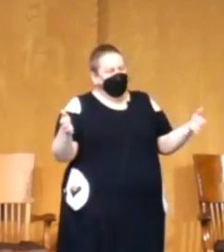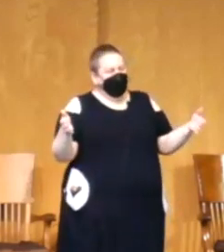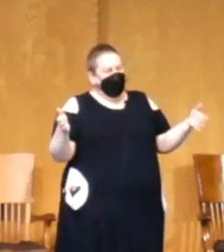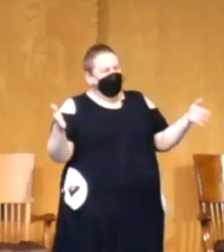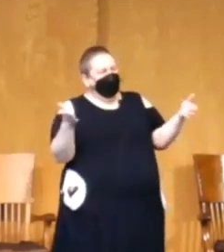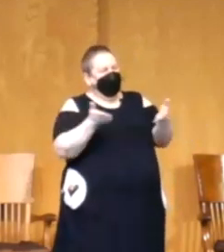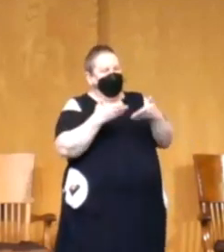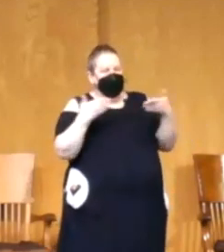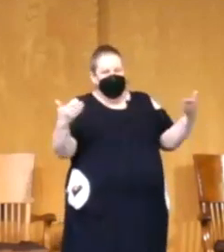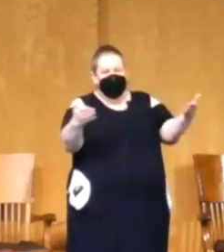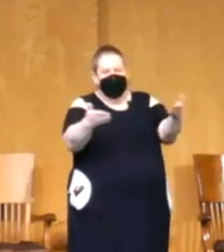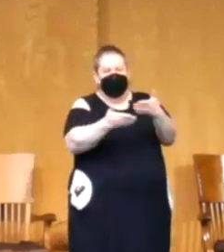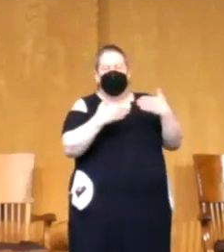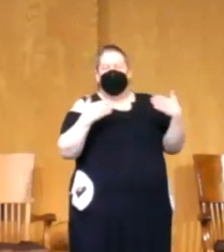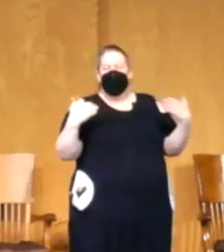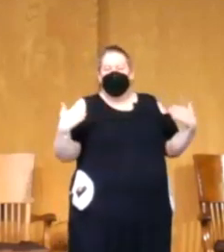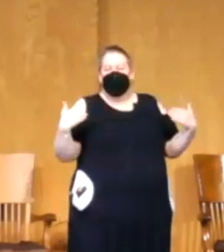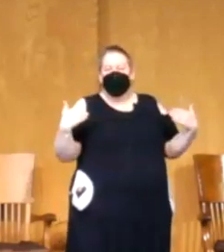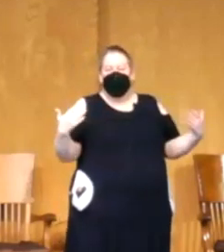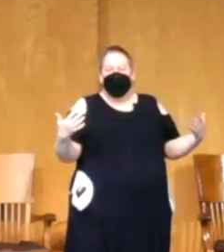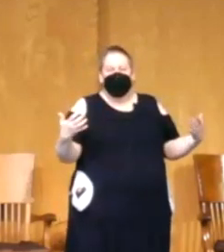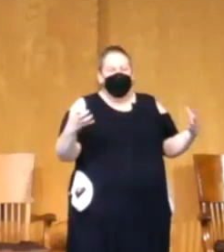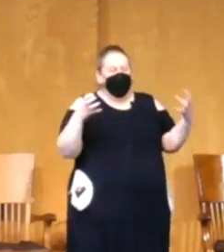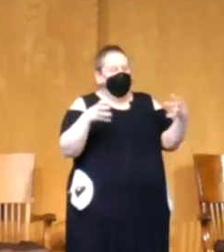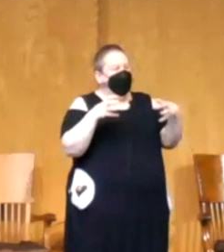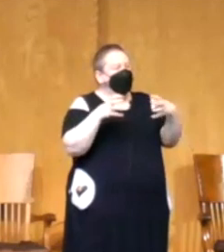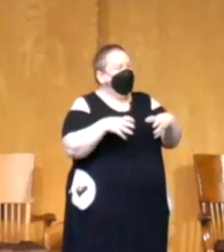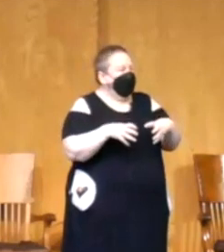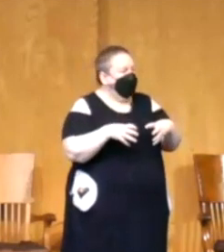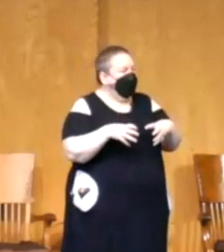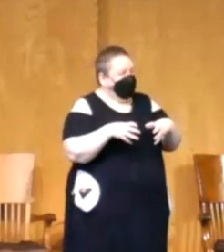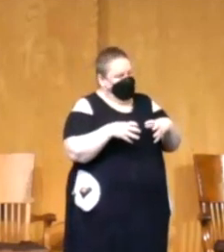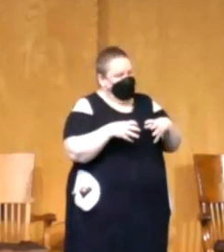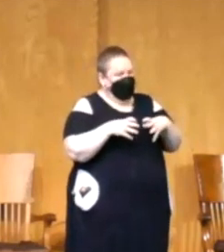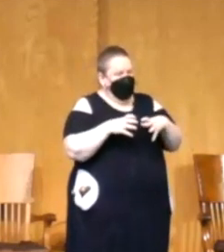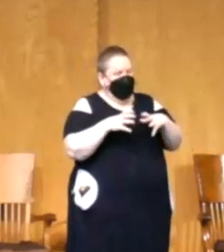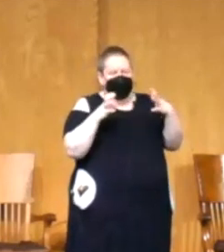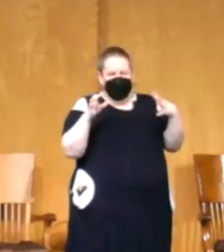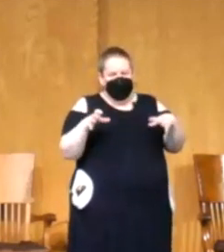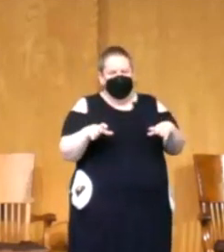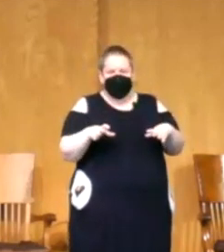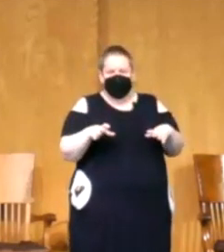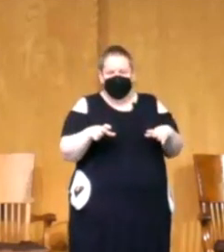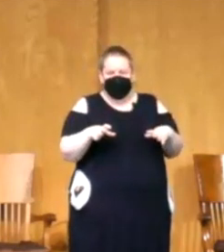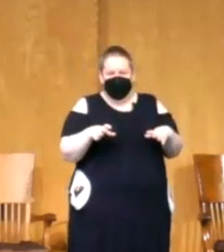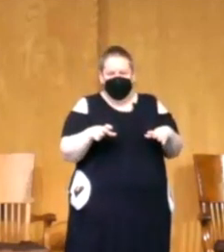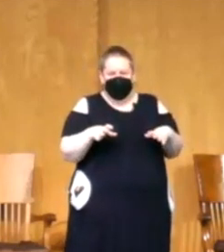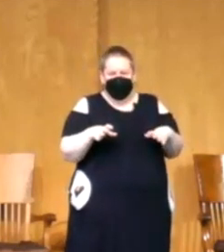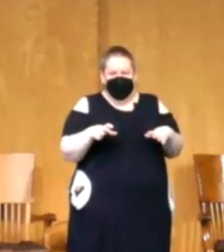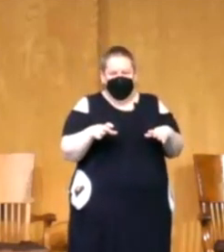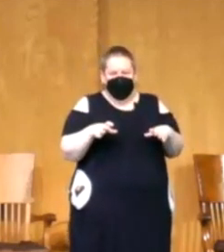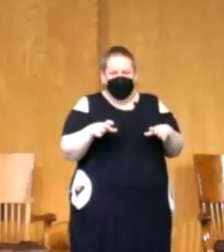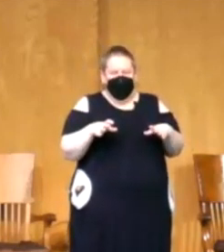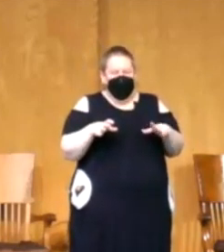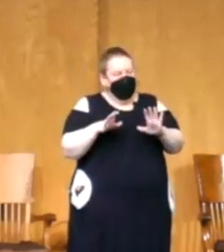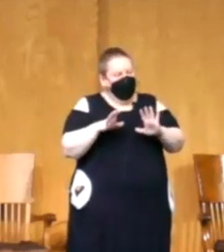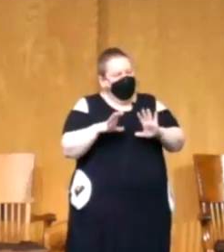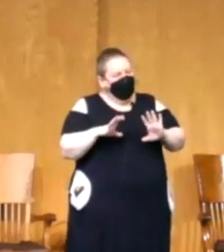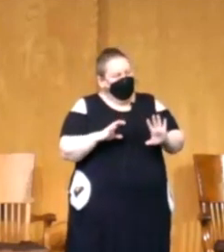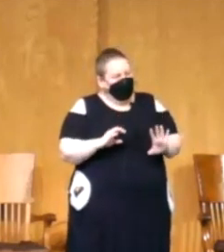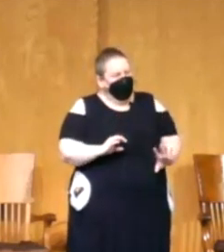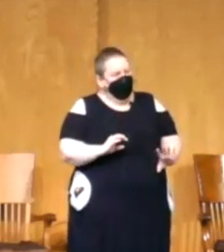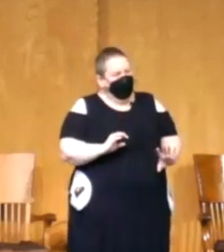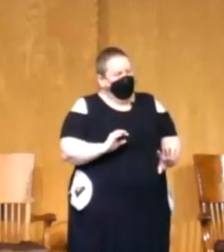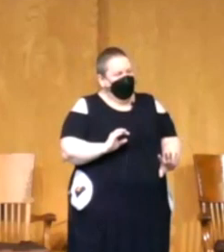And I say that as a people, as a collective, as People's Church of Kalamazoo, and